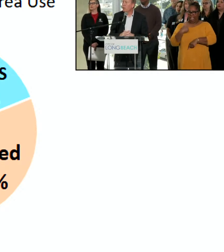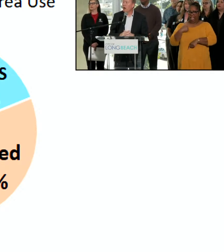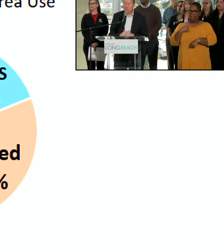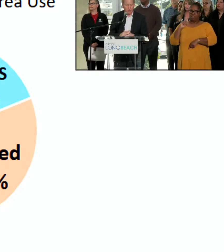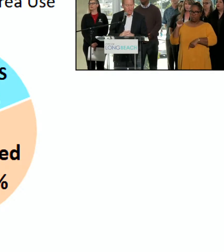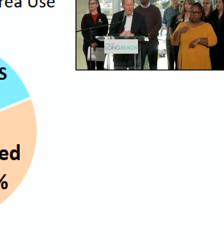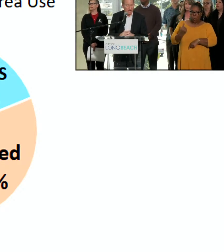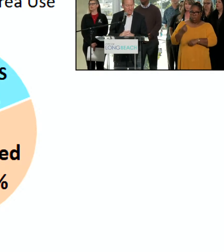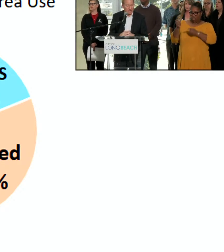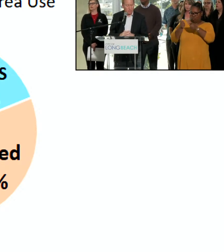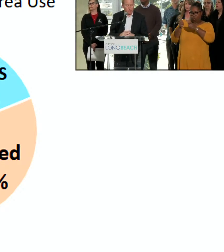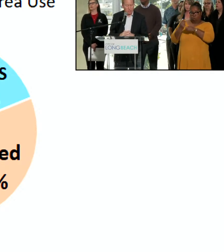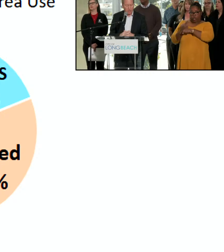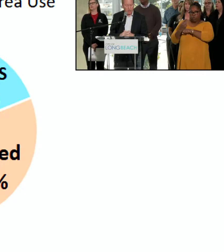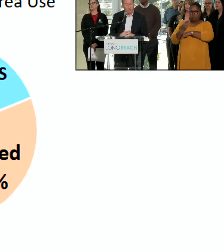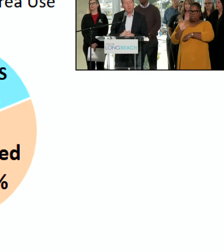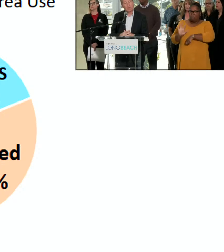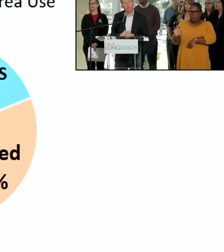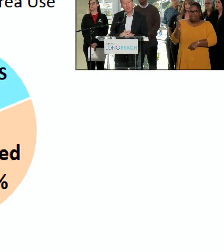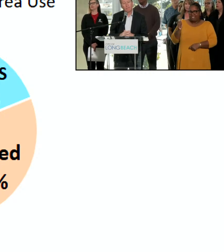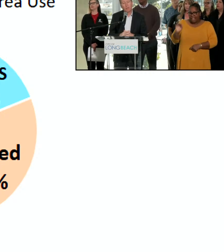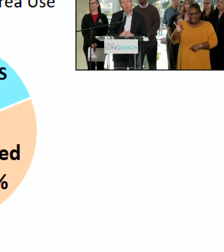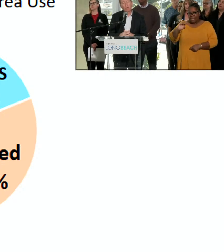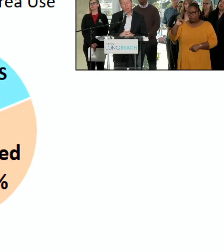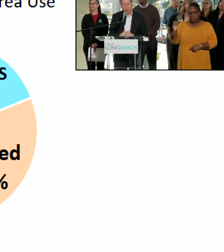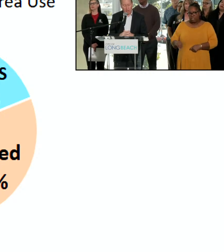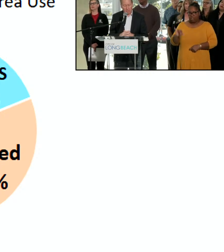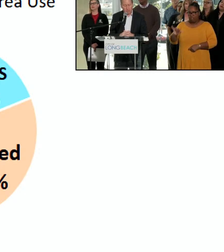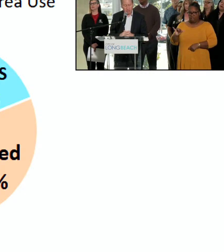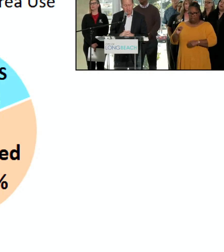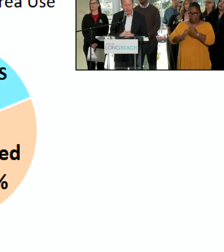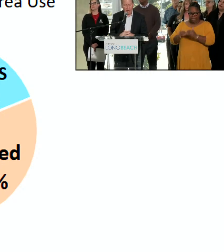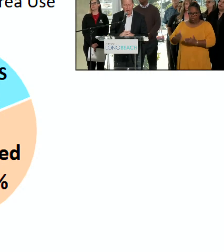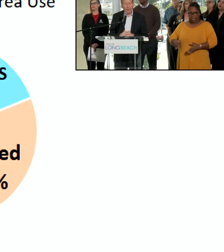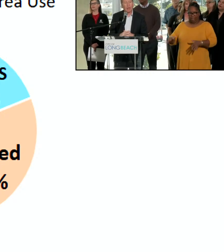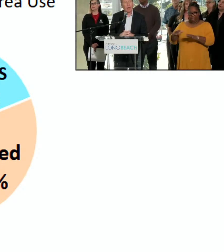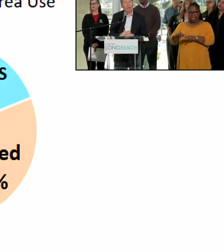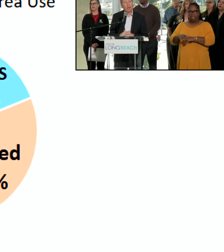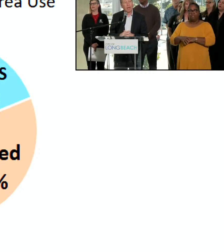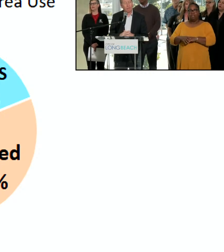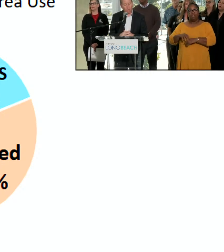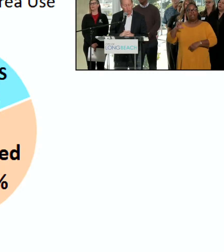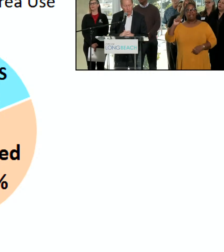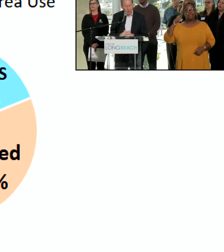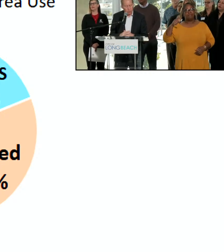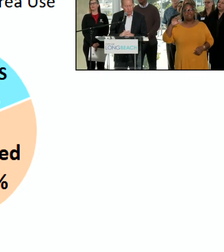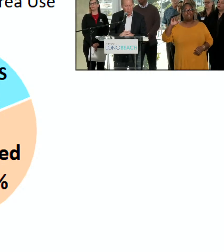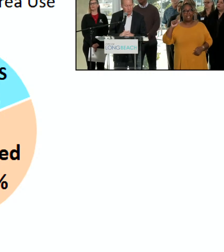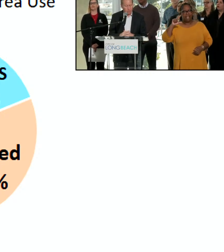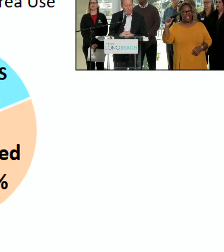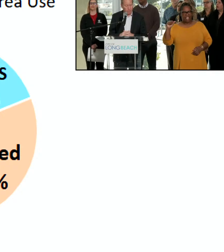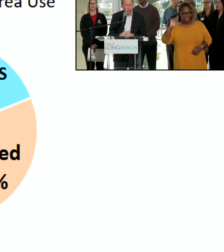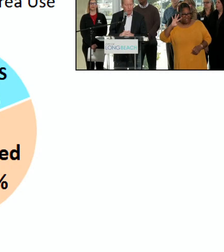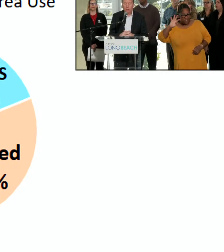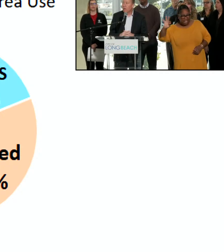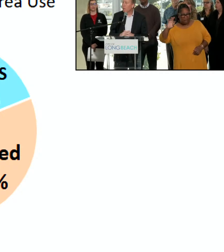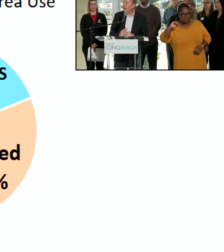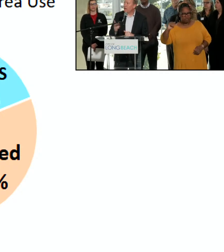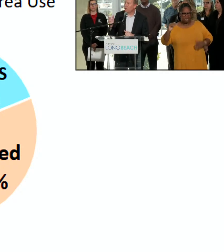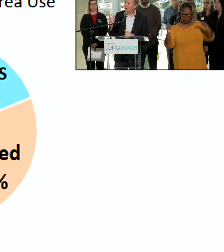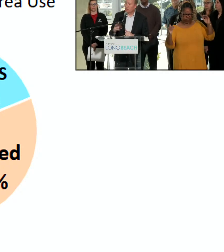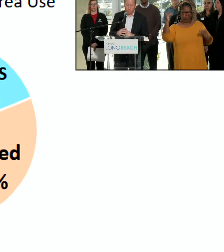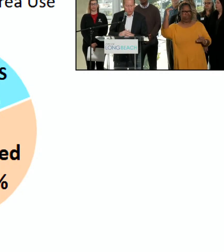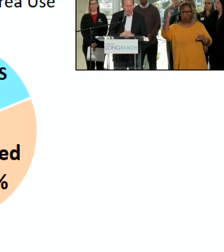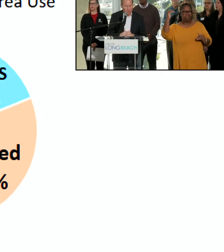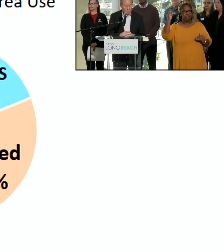only approximately 19% of the facility, compared to SPCA LA at 49%. The